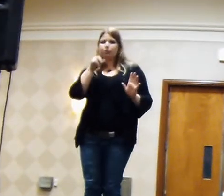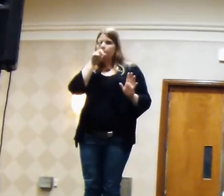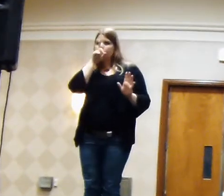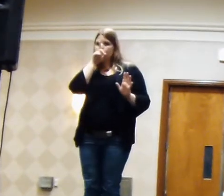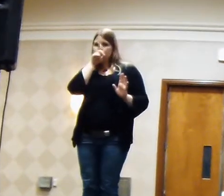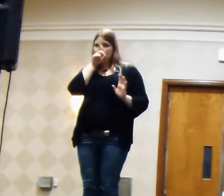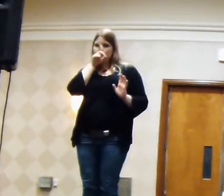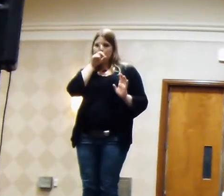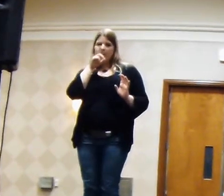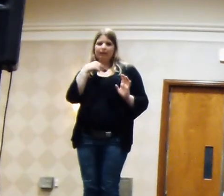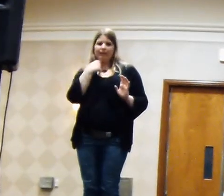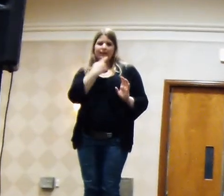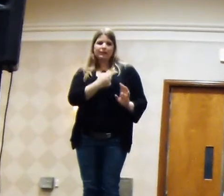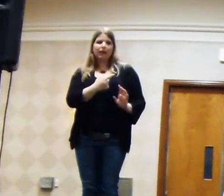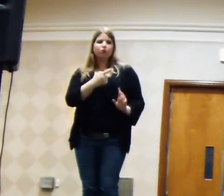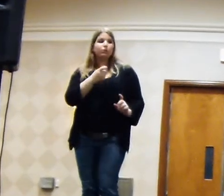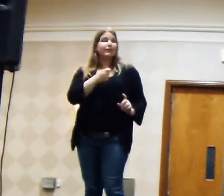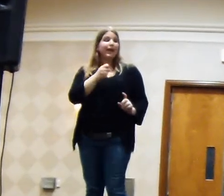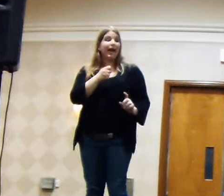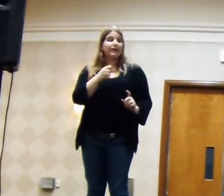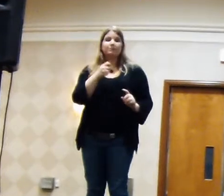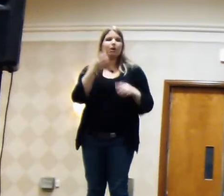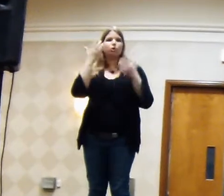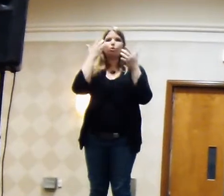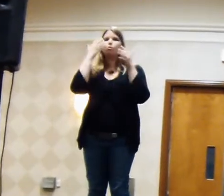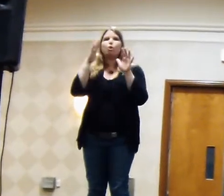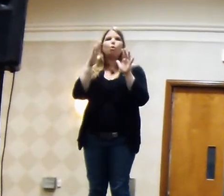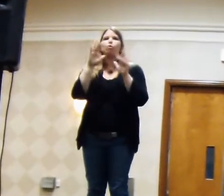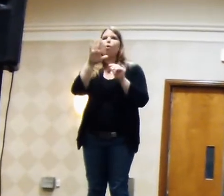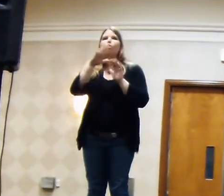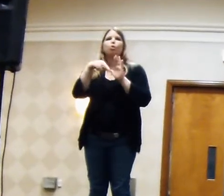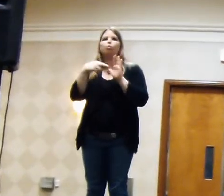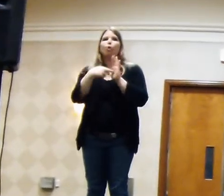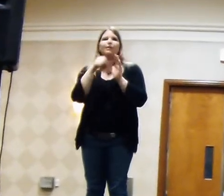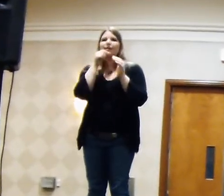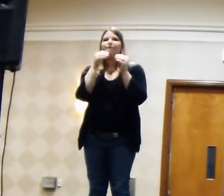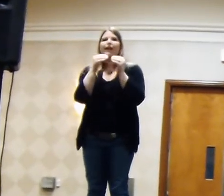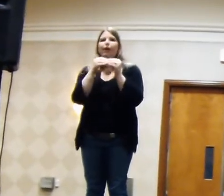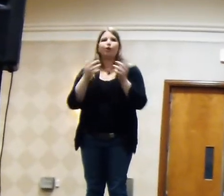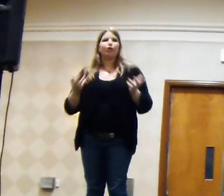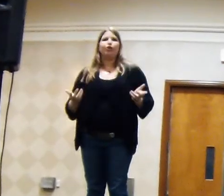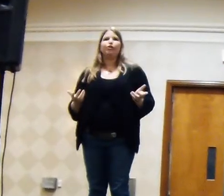idea what part or what the script is or anything. It's not really fair to actors.